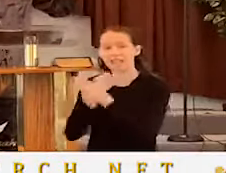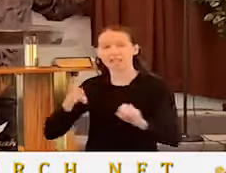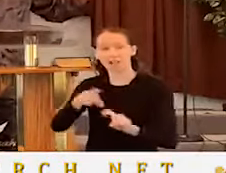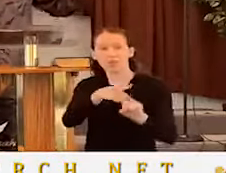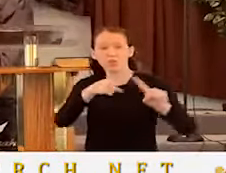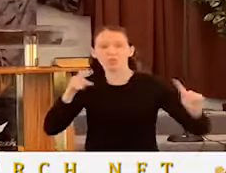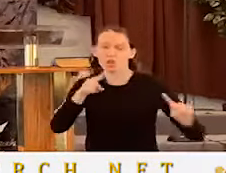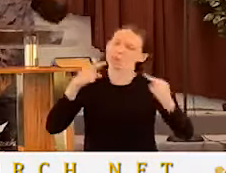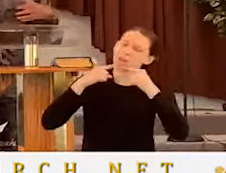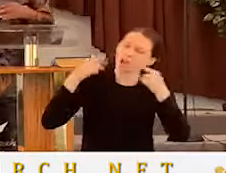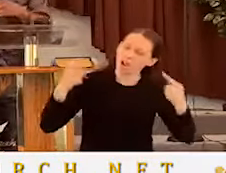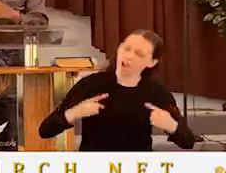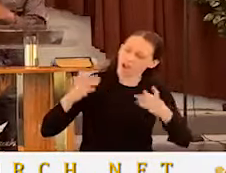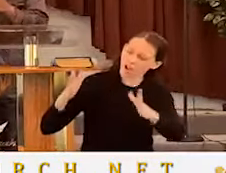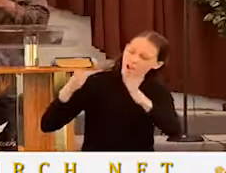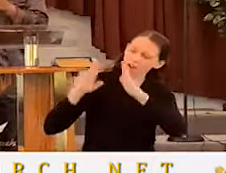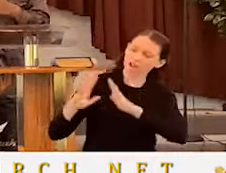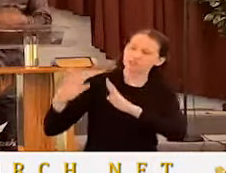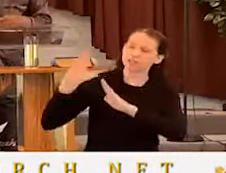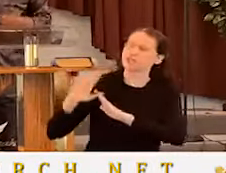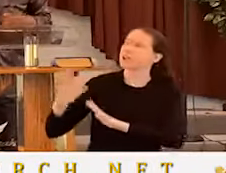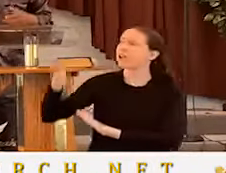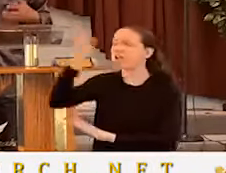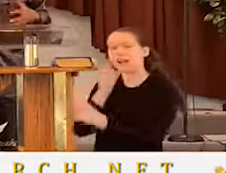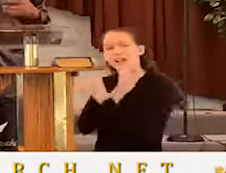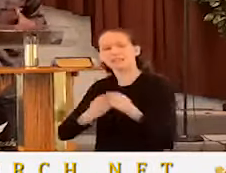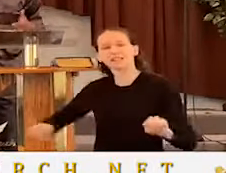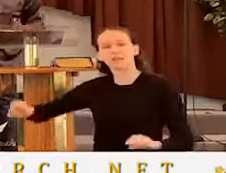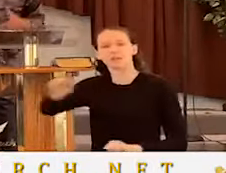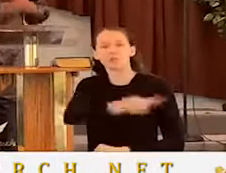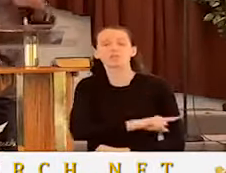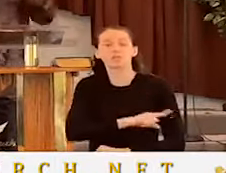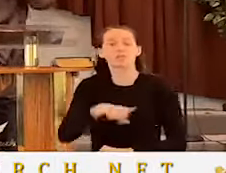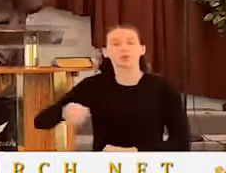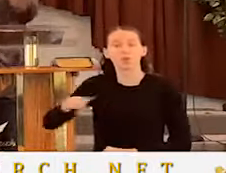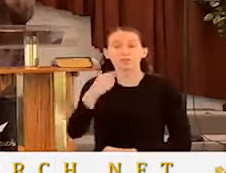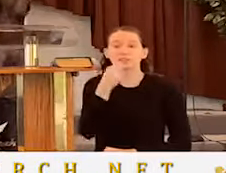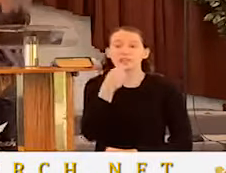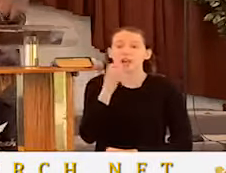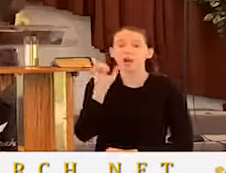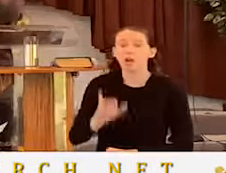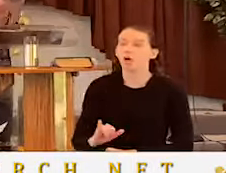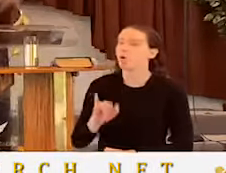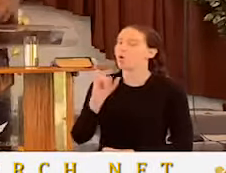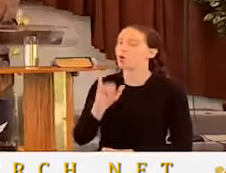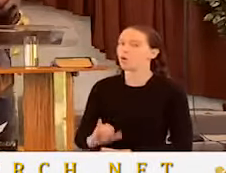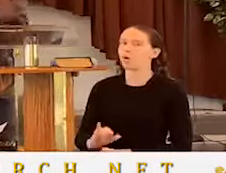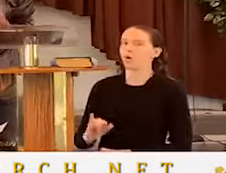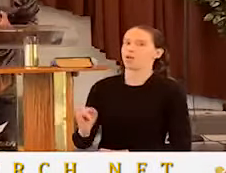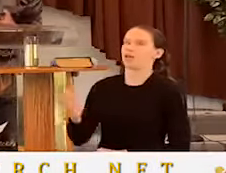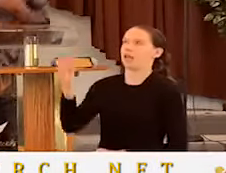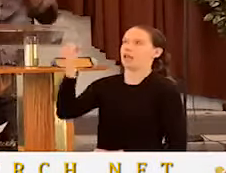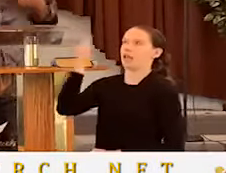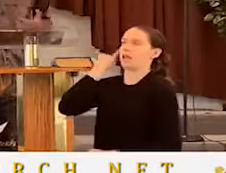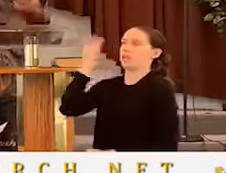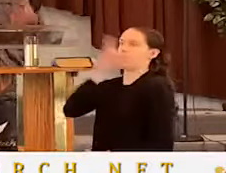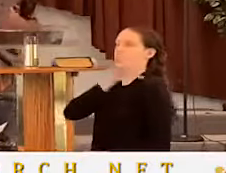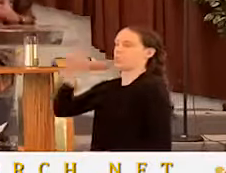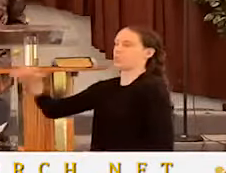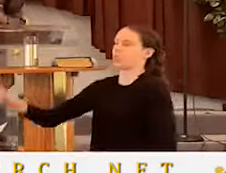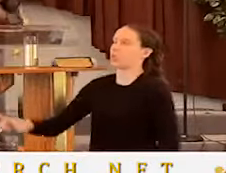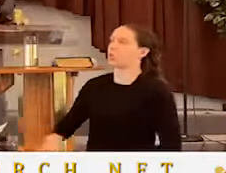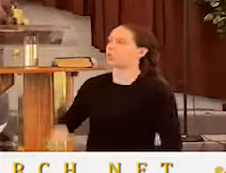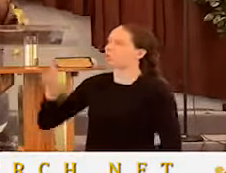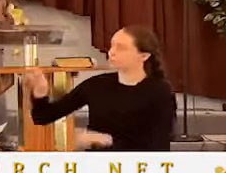you from? How far he's brought you from? Is there anybody here that can say, if it had not been for the Lord who